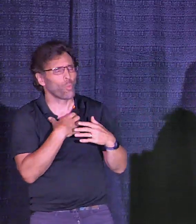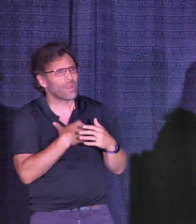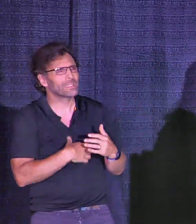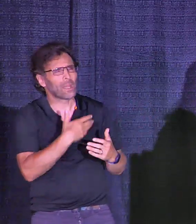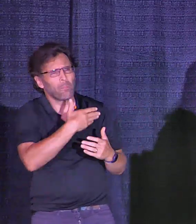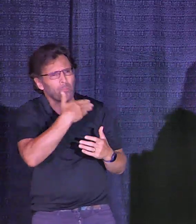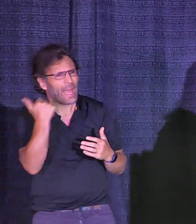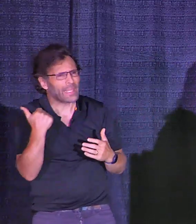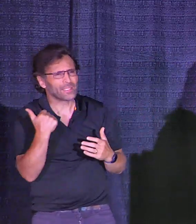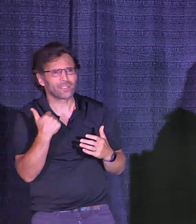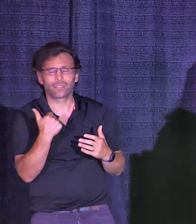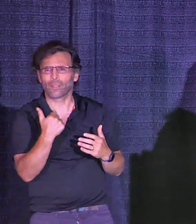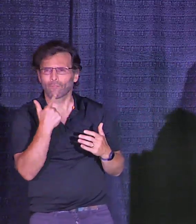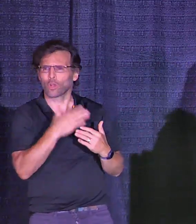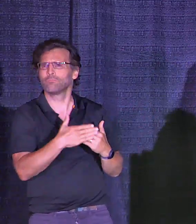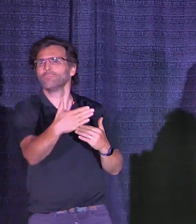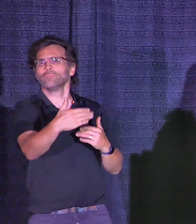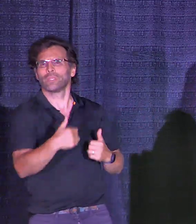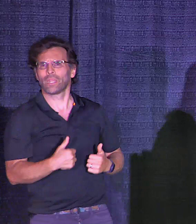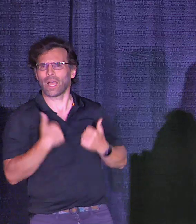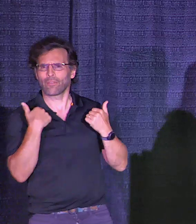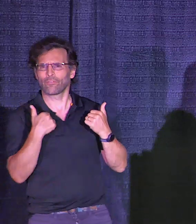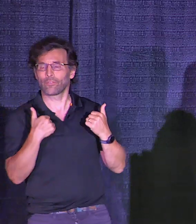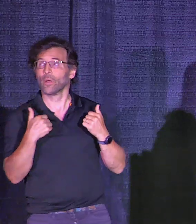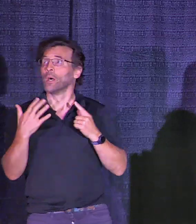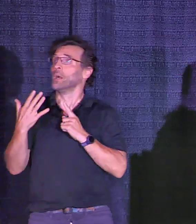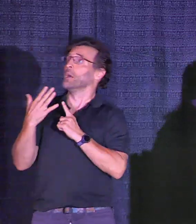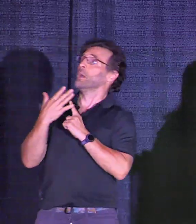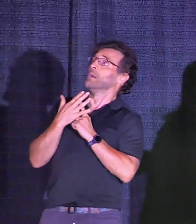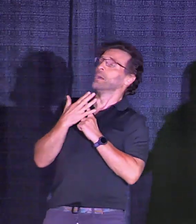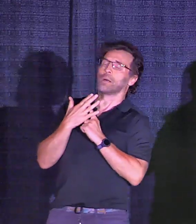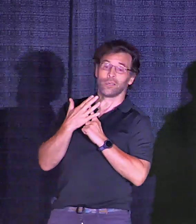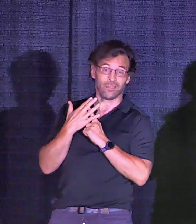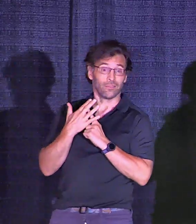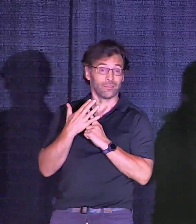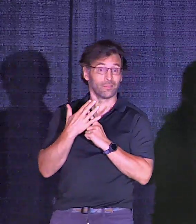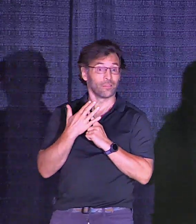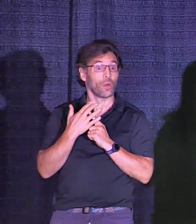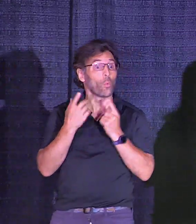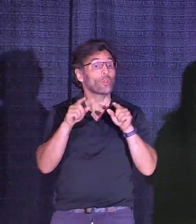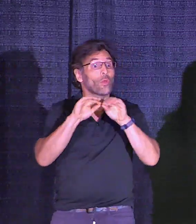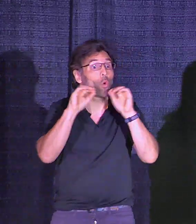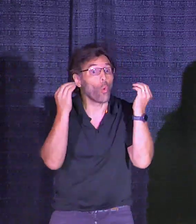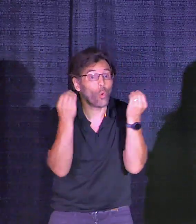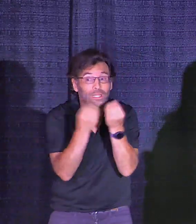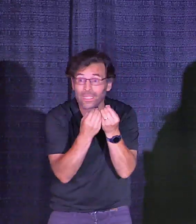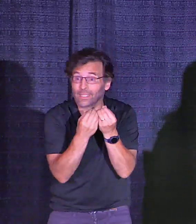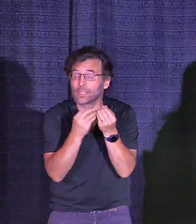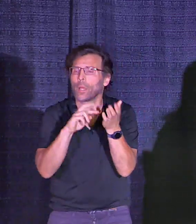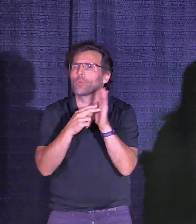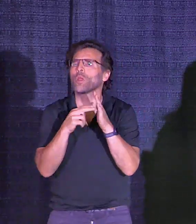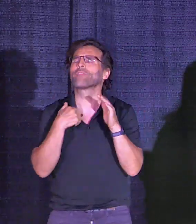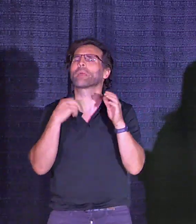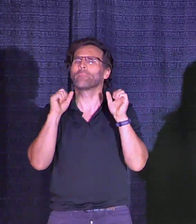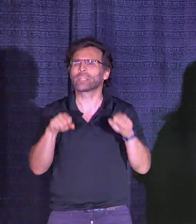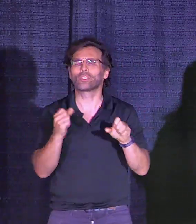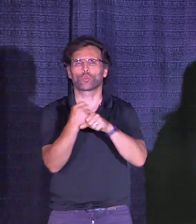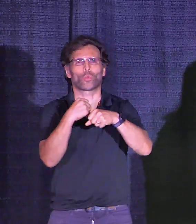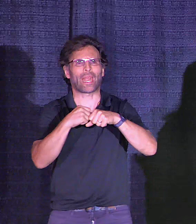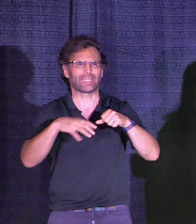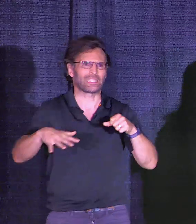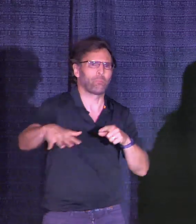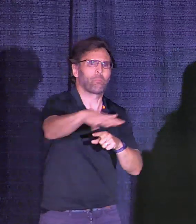best, in life. And that's what I believe. When you have organizations, you have the ability to create that community